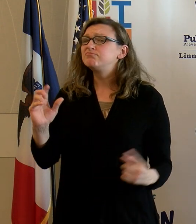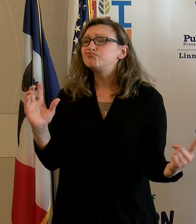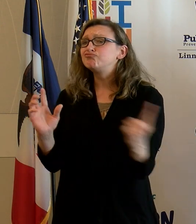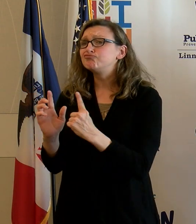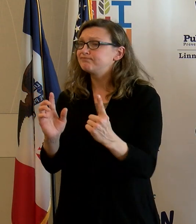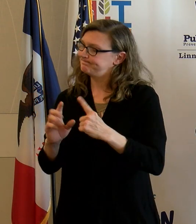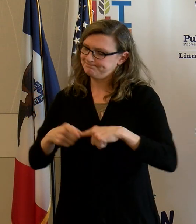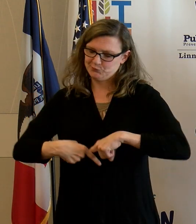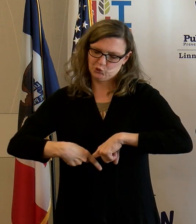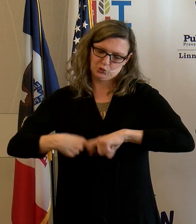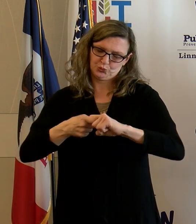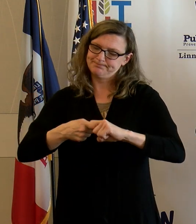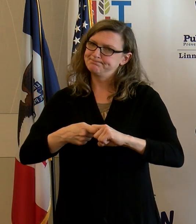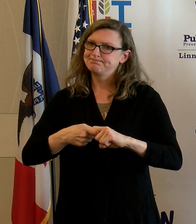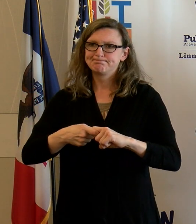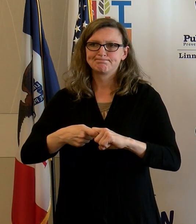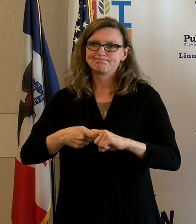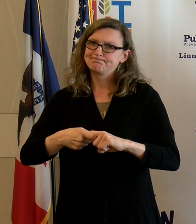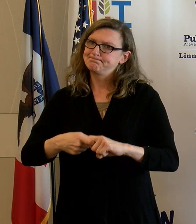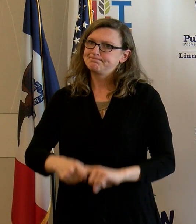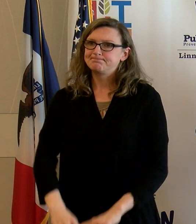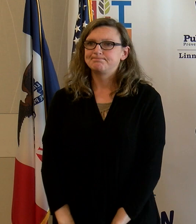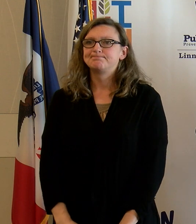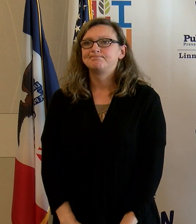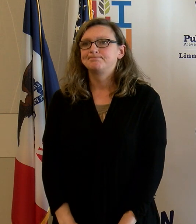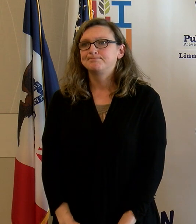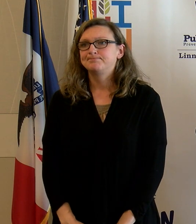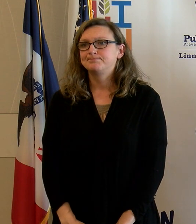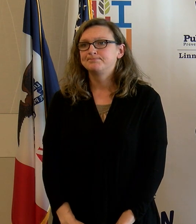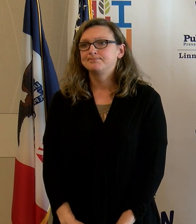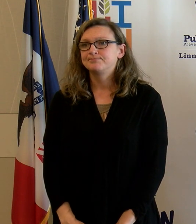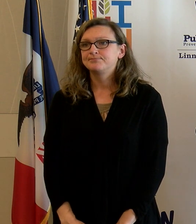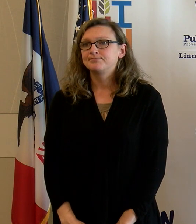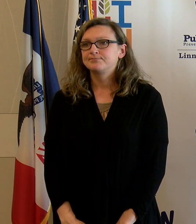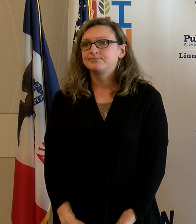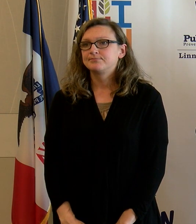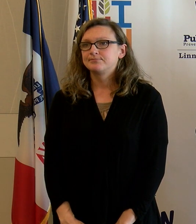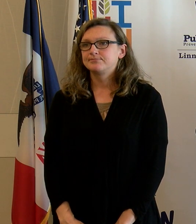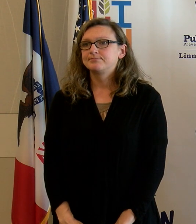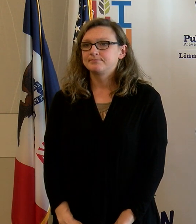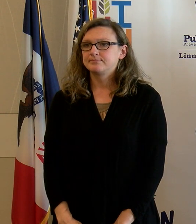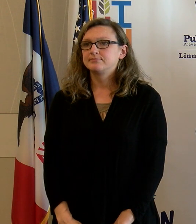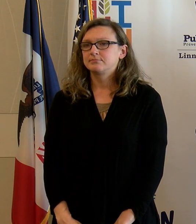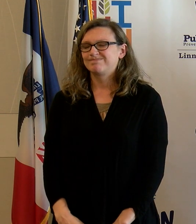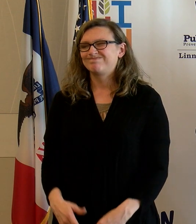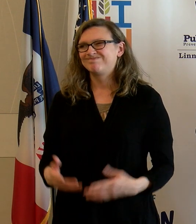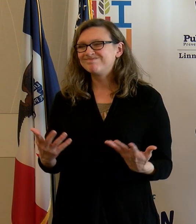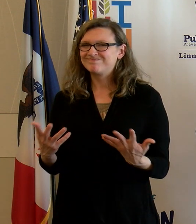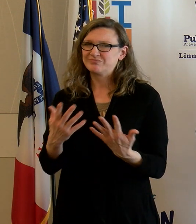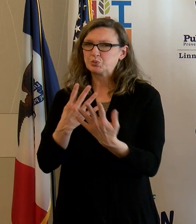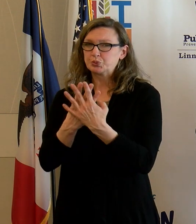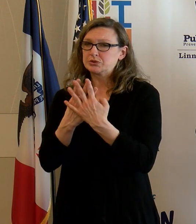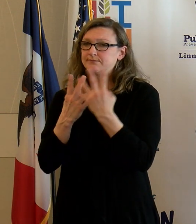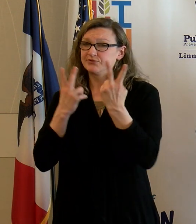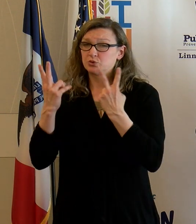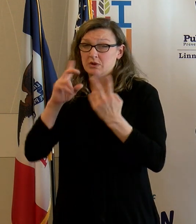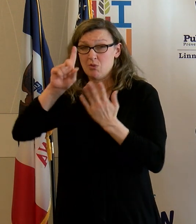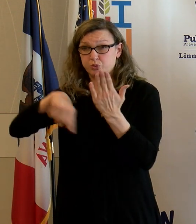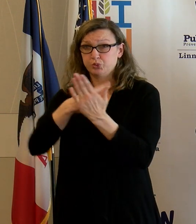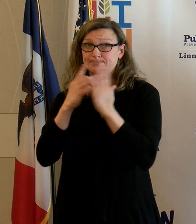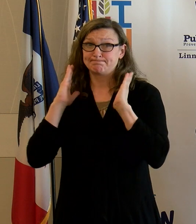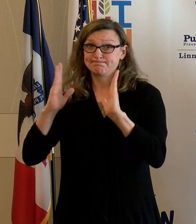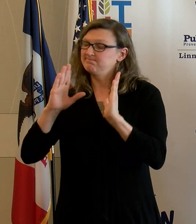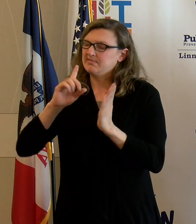those programs. We've also canceled inmate visitation, where public was able to come in and meet with an inmate. And even though that was